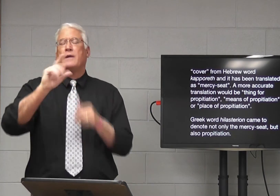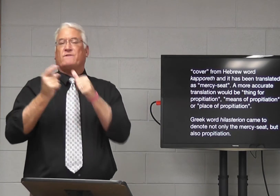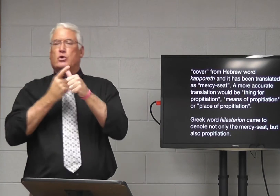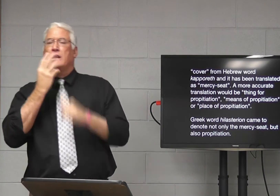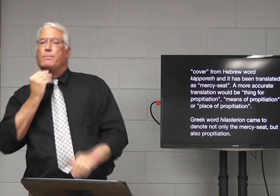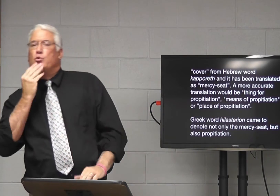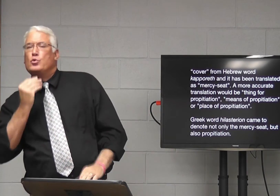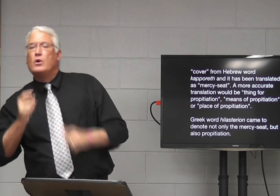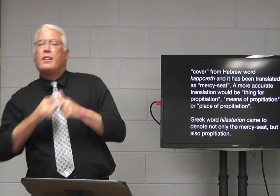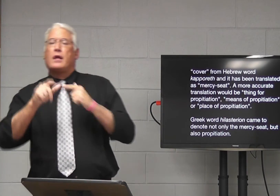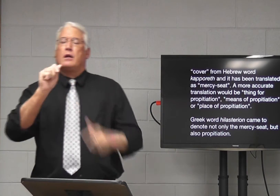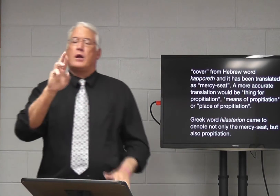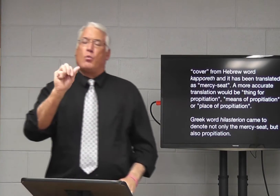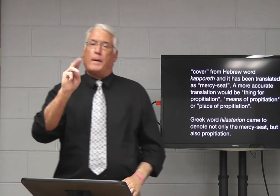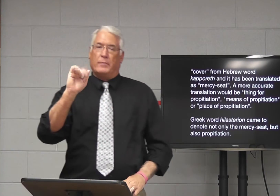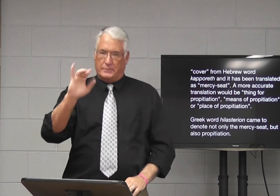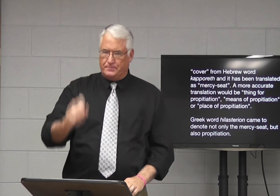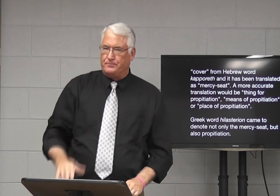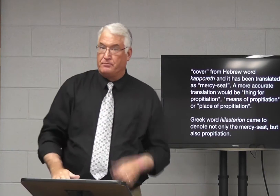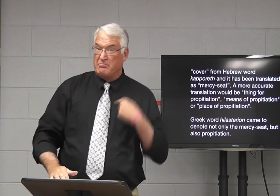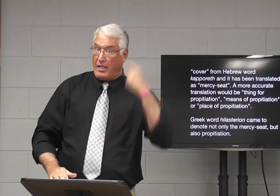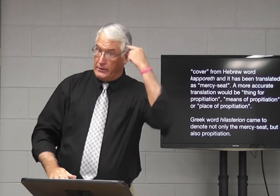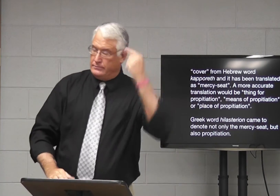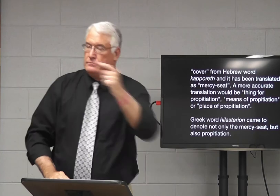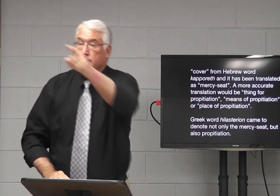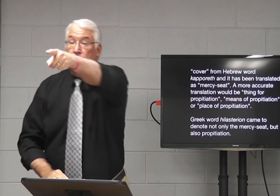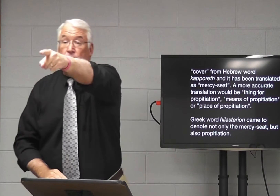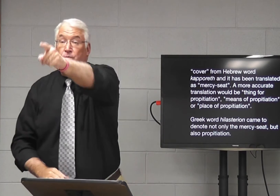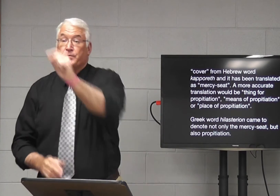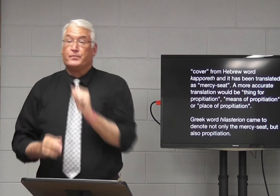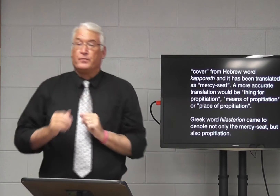The Jews, Hebrews, and then Arabic, I think.